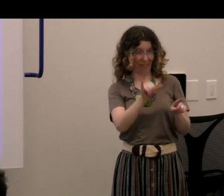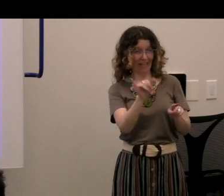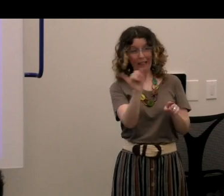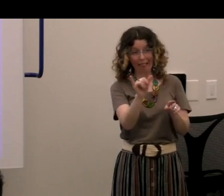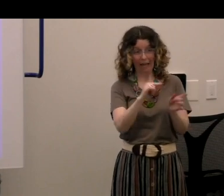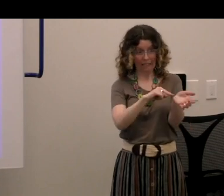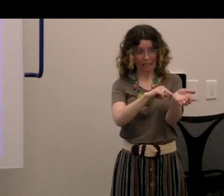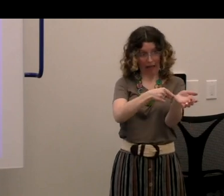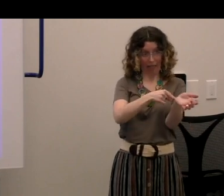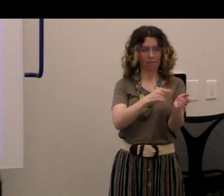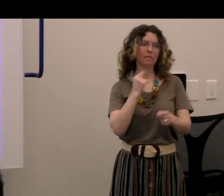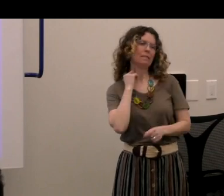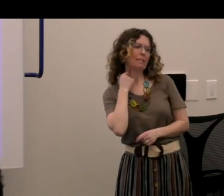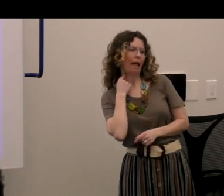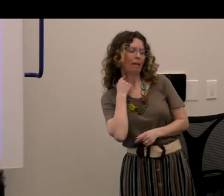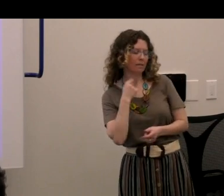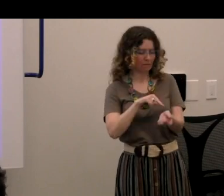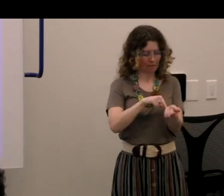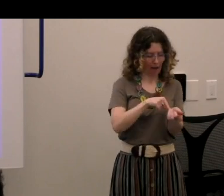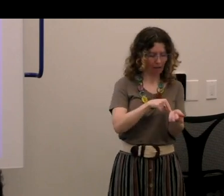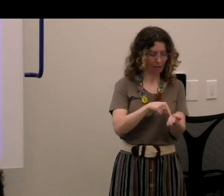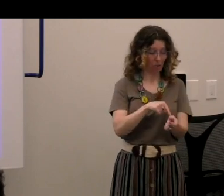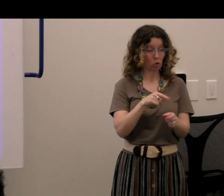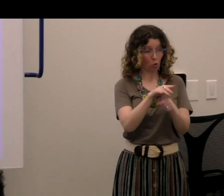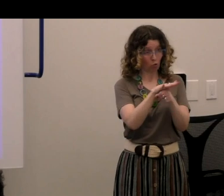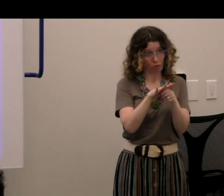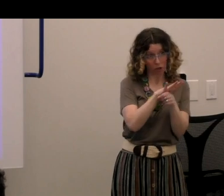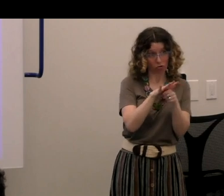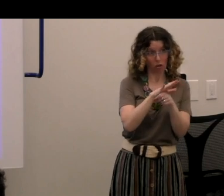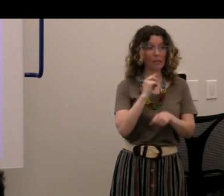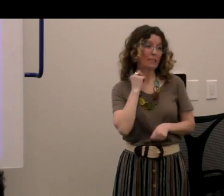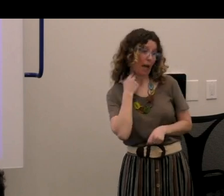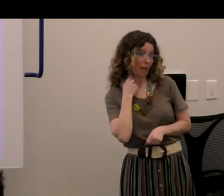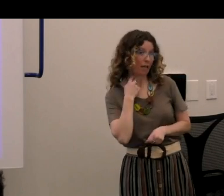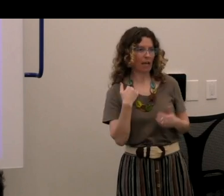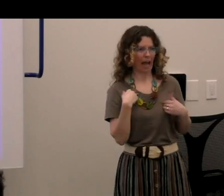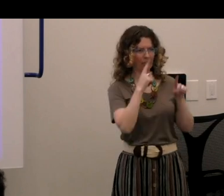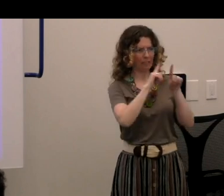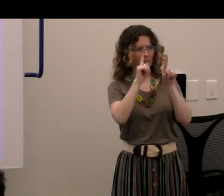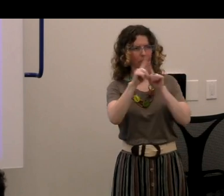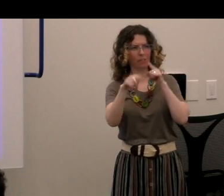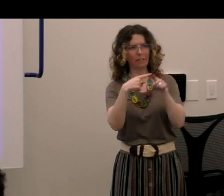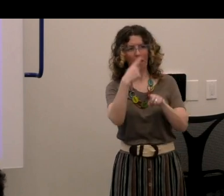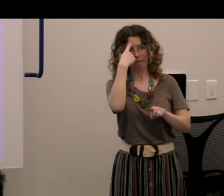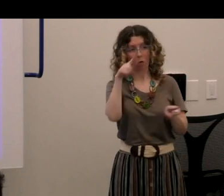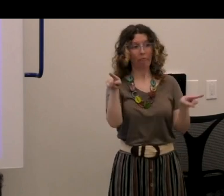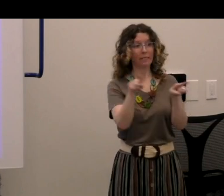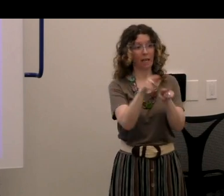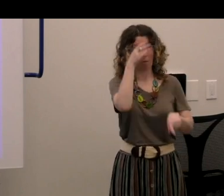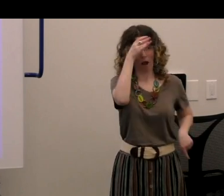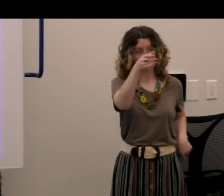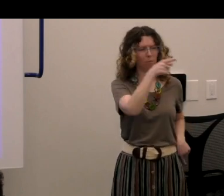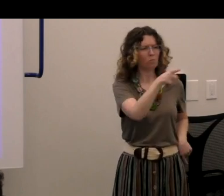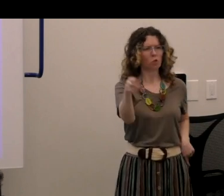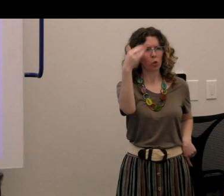we have lexical variation. So this is what where we might see accents or dialect. We have regional accents, so